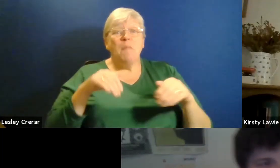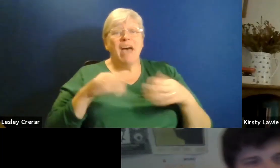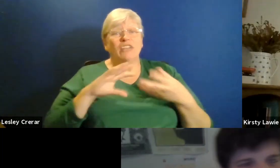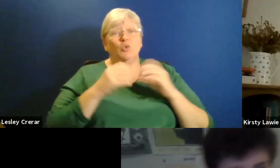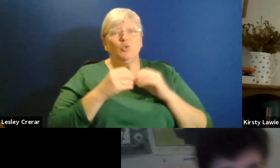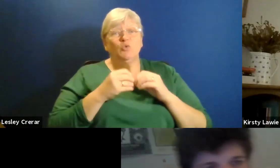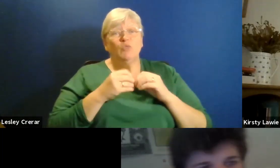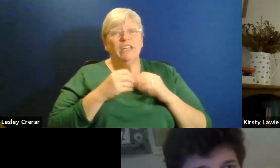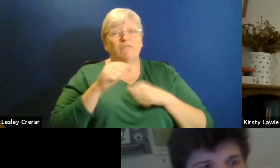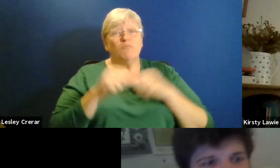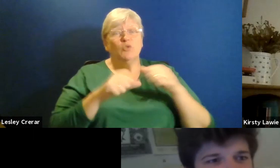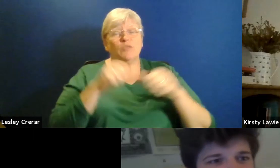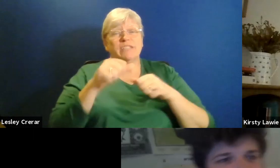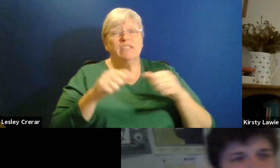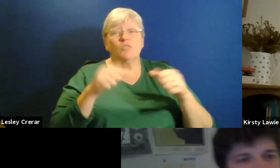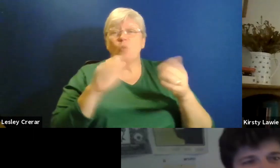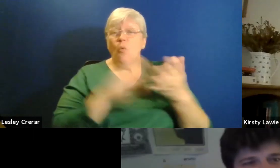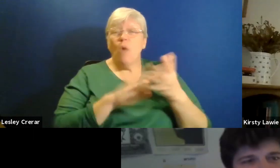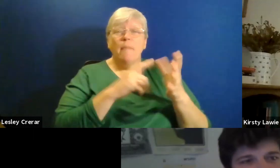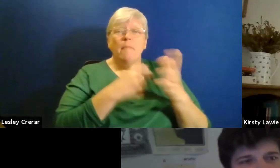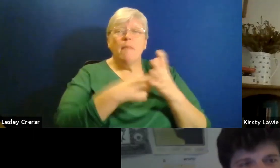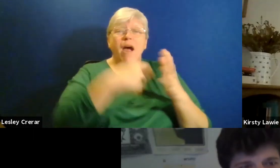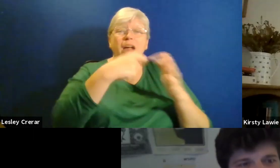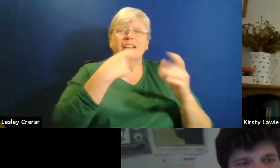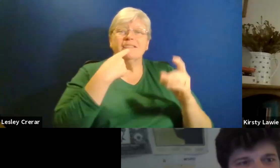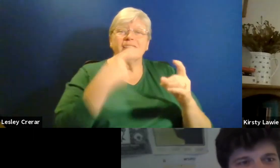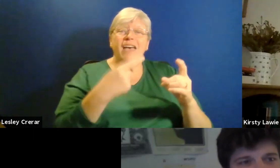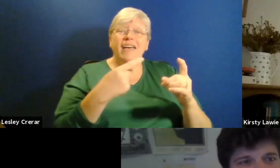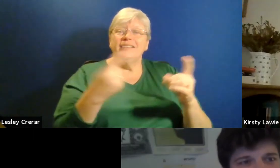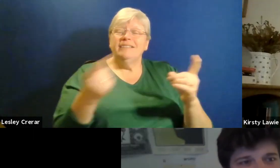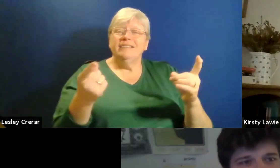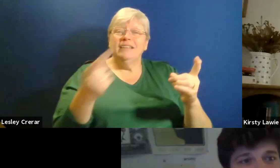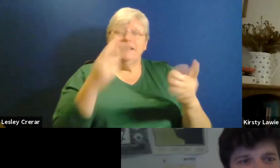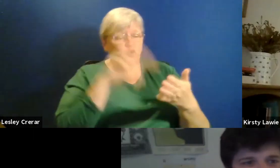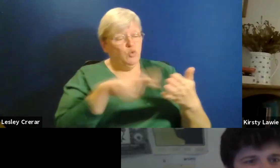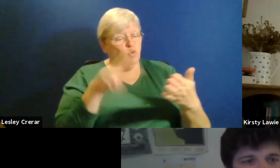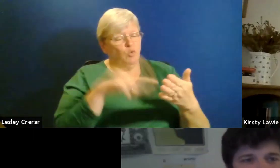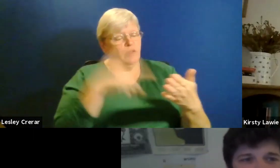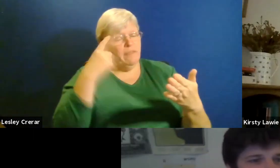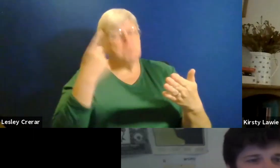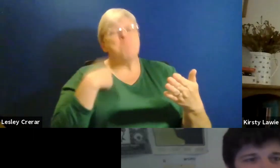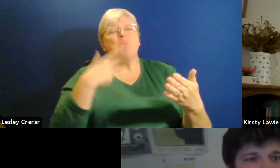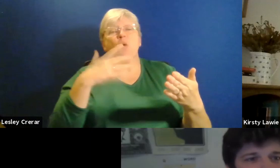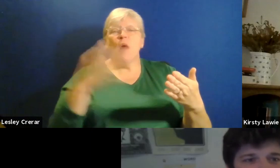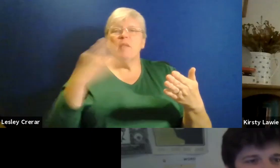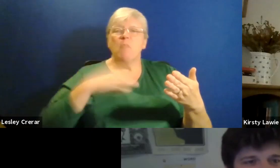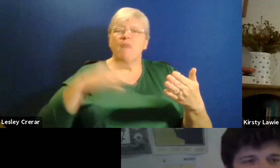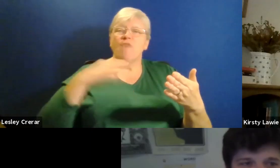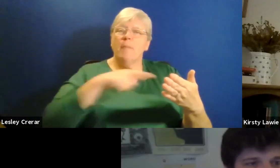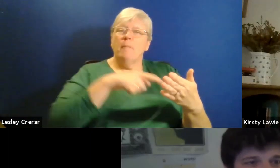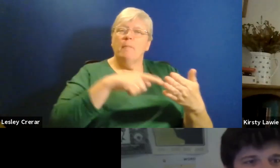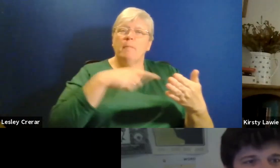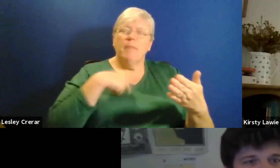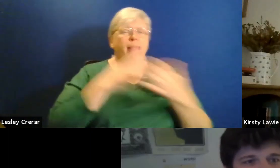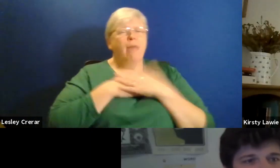performing process than what Mark was talking about there, I think if you're looking at stuff that you want to perform, you've got this piece, you really love it, you've written it, you've